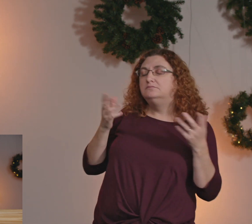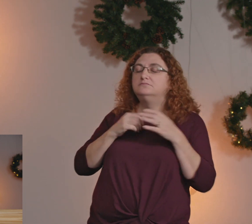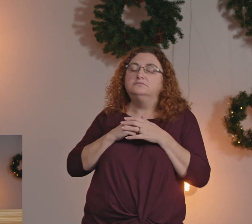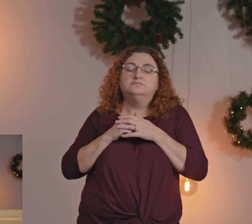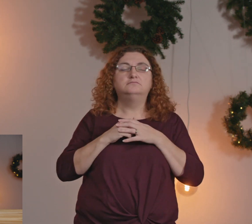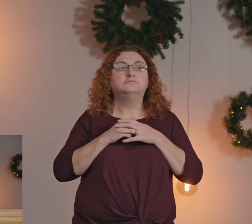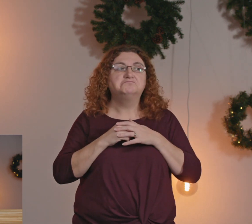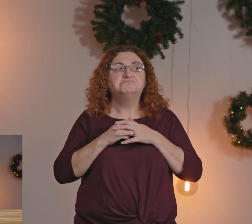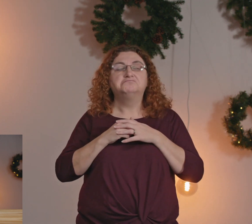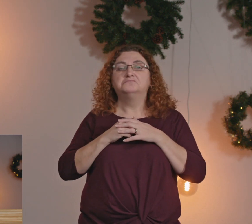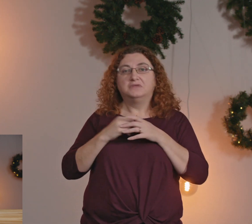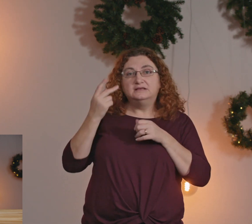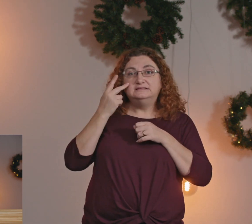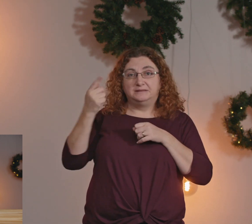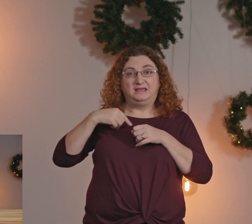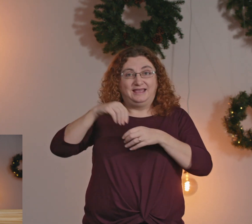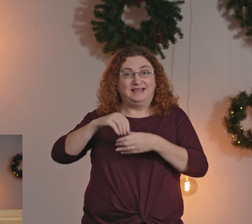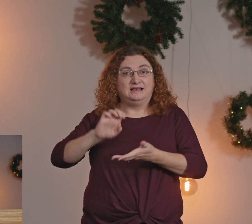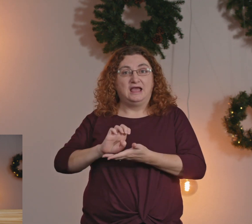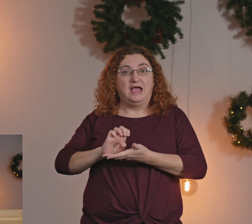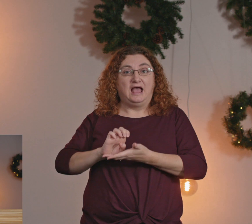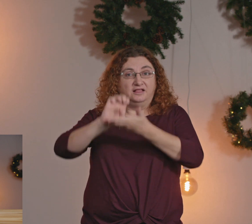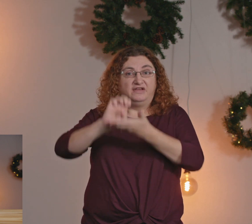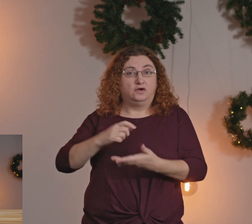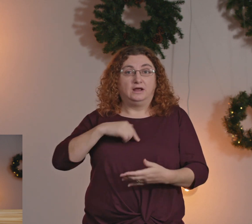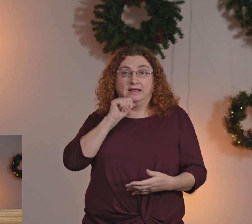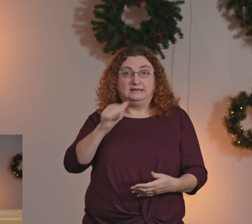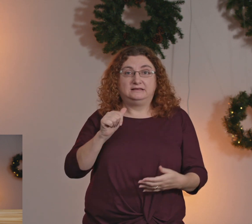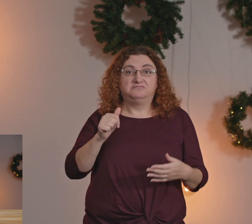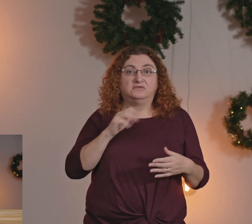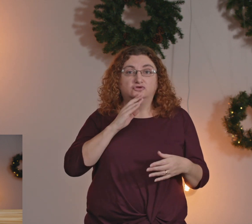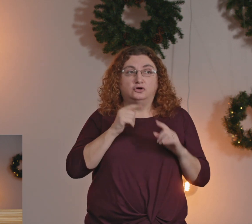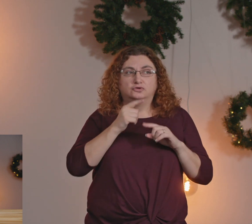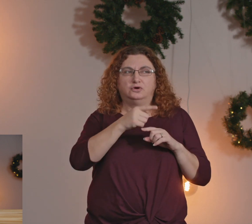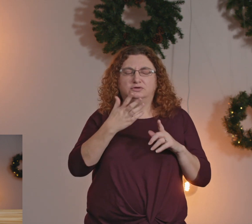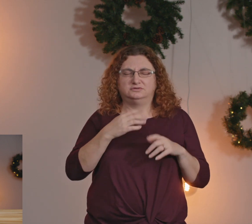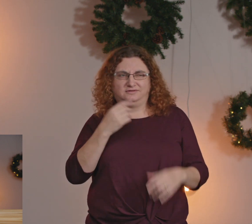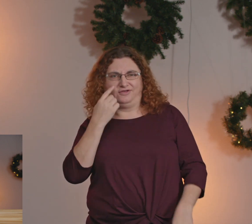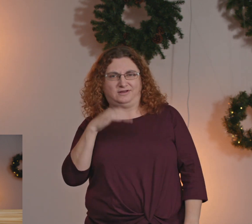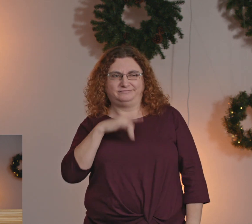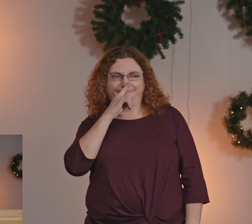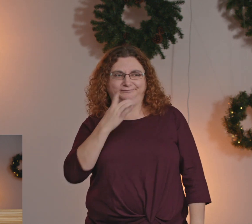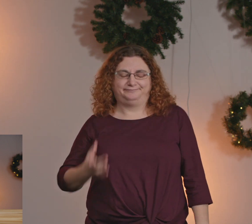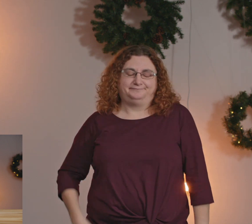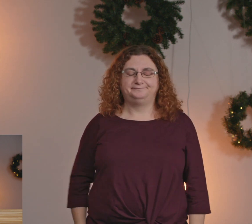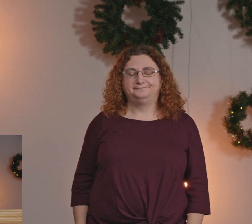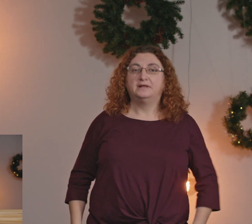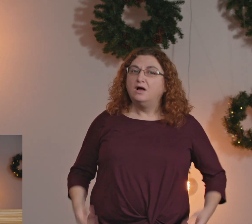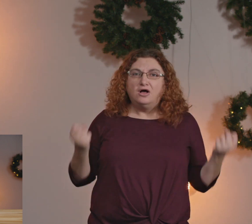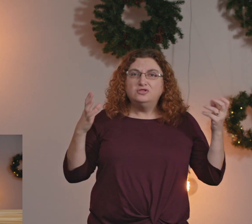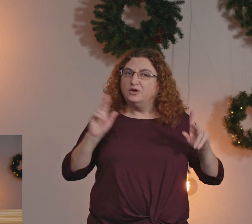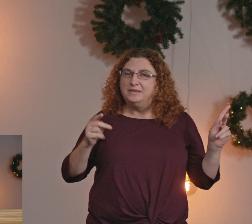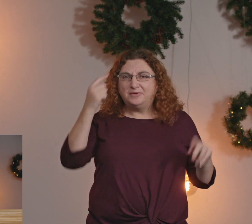she said that she had seen me in an elevator at one point and I didn't talk to her because I was just alone in my thoughts and stuff. And so she thought I was a bit aloof, which is a lot